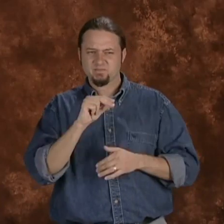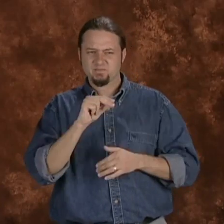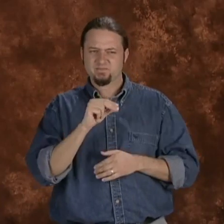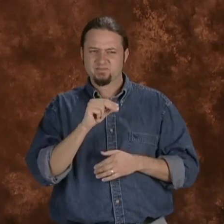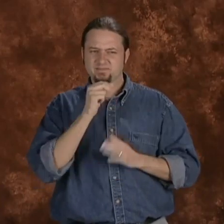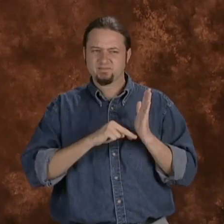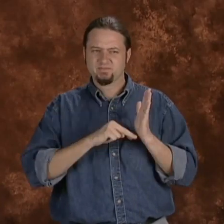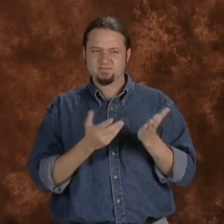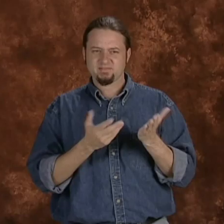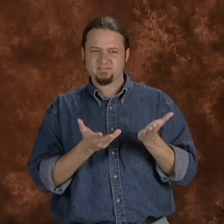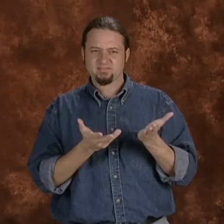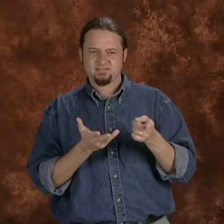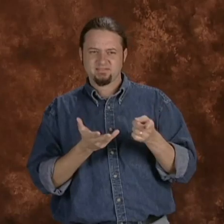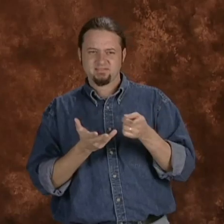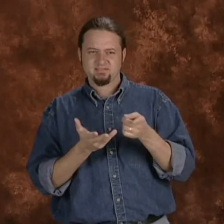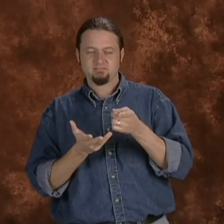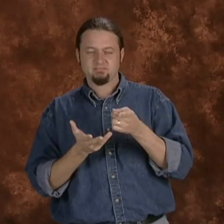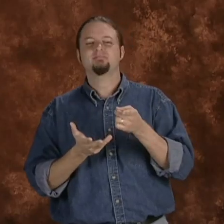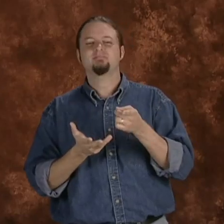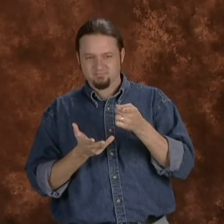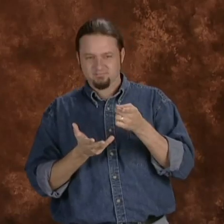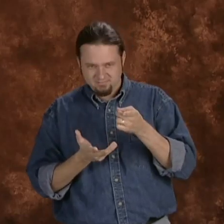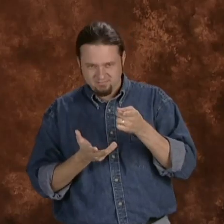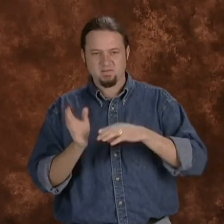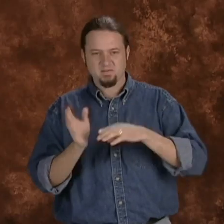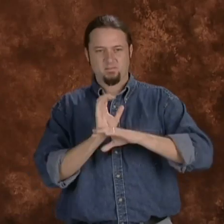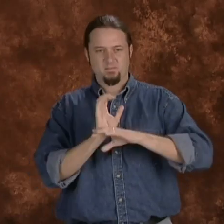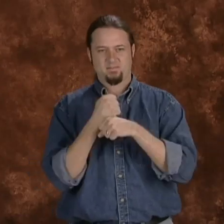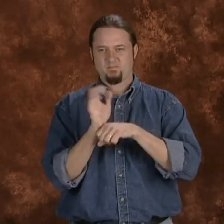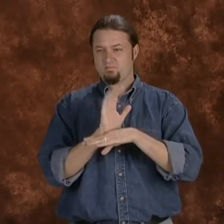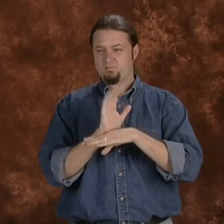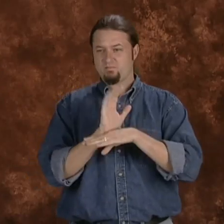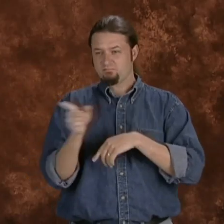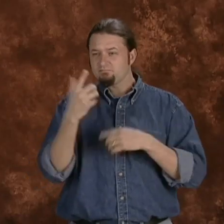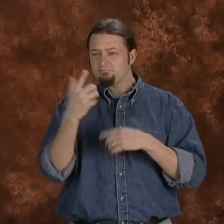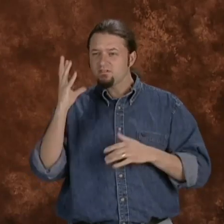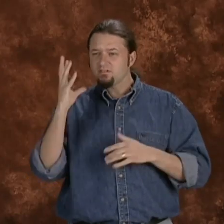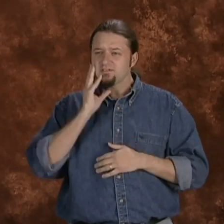Do you know what we're going to discuss today? No reading. No, don't read it.